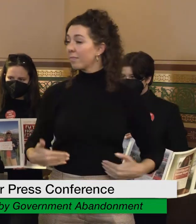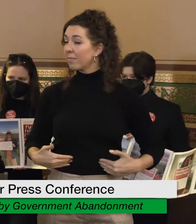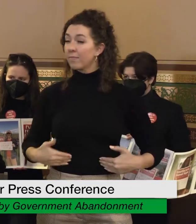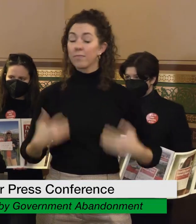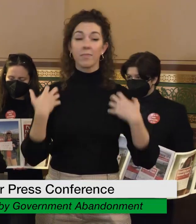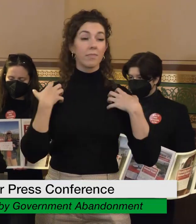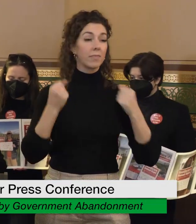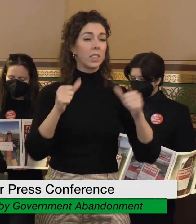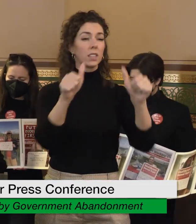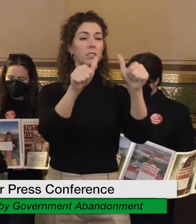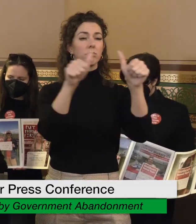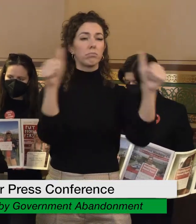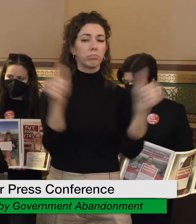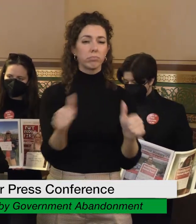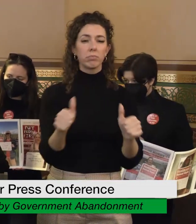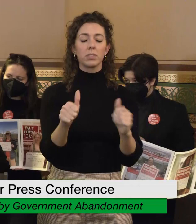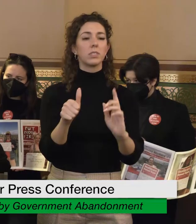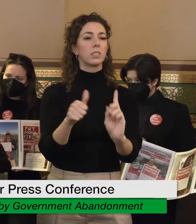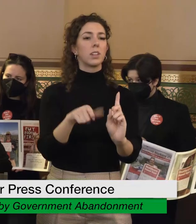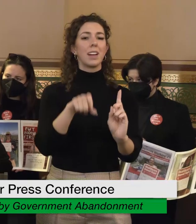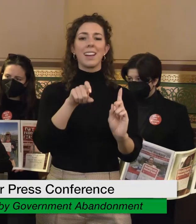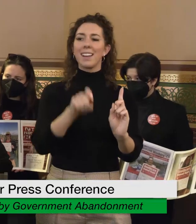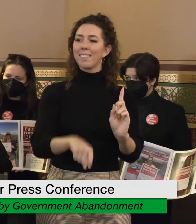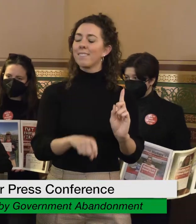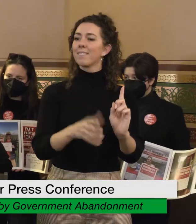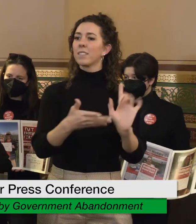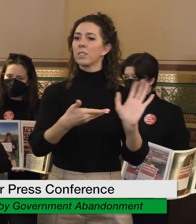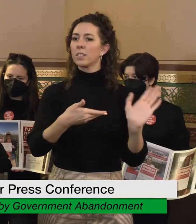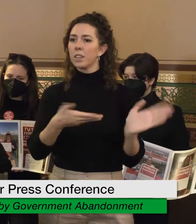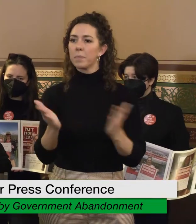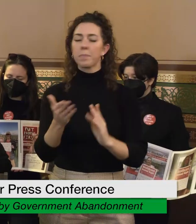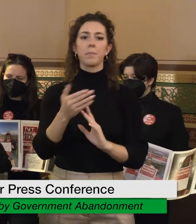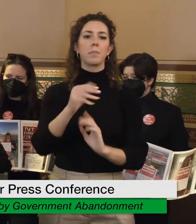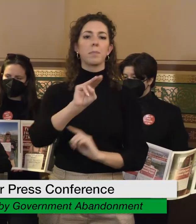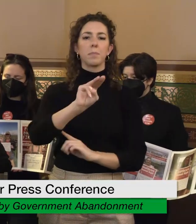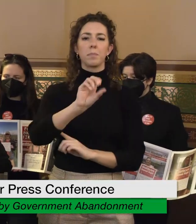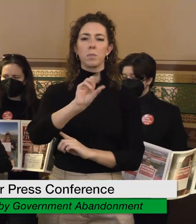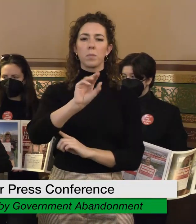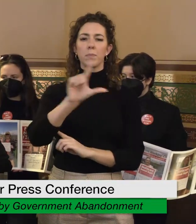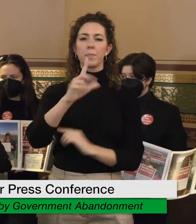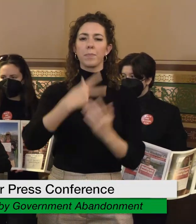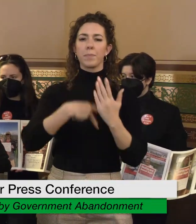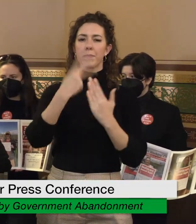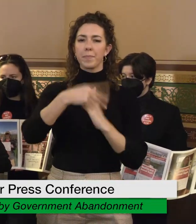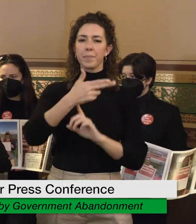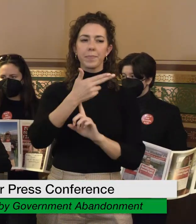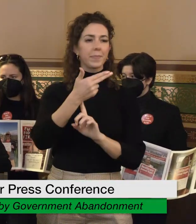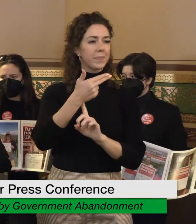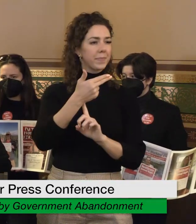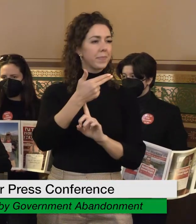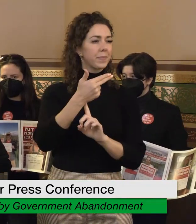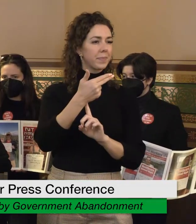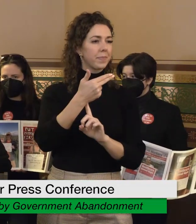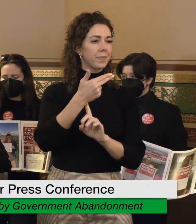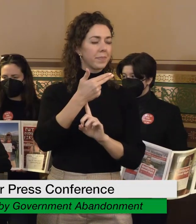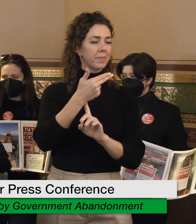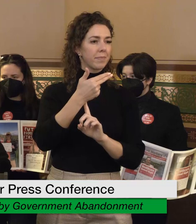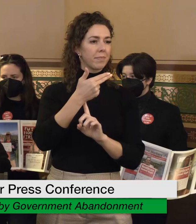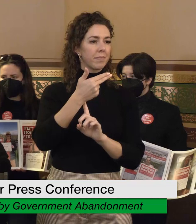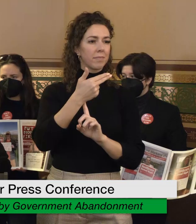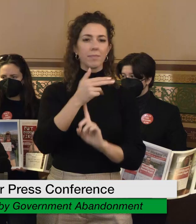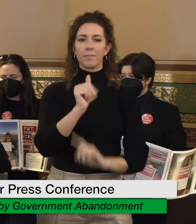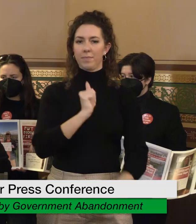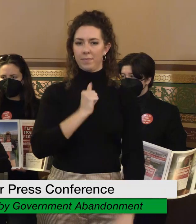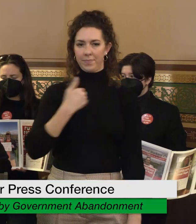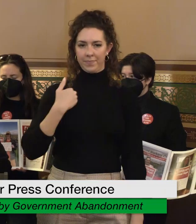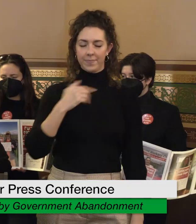deteriorated, and I needed to be put in the motel program. I have a traumatic